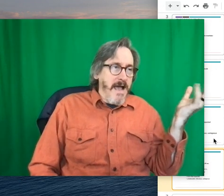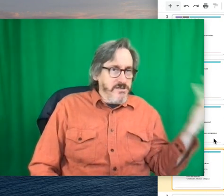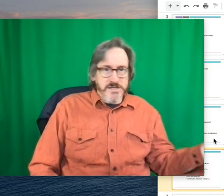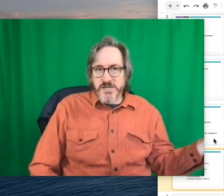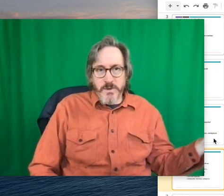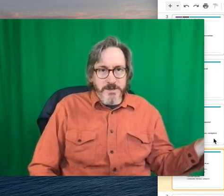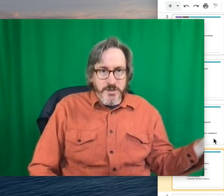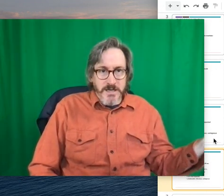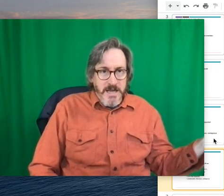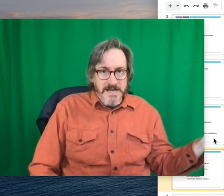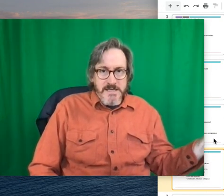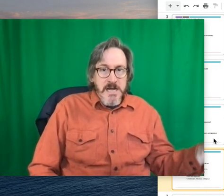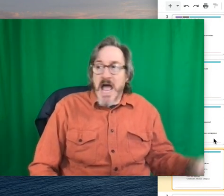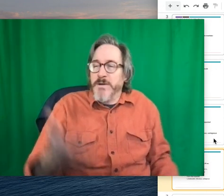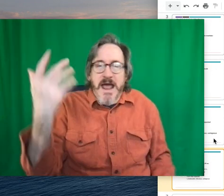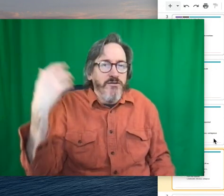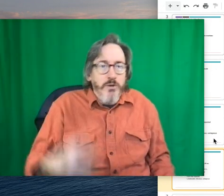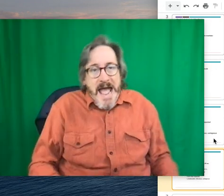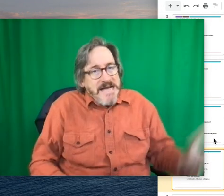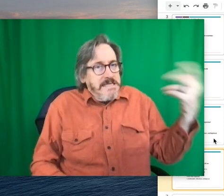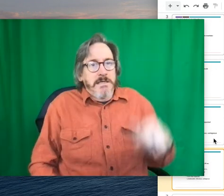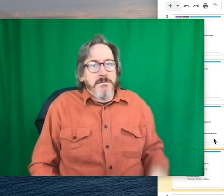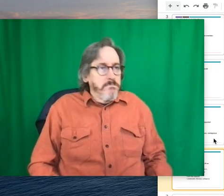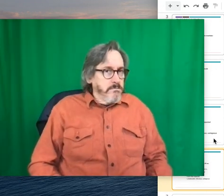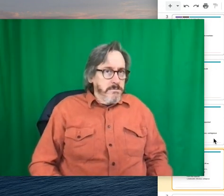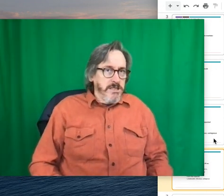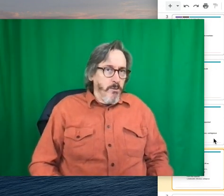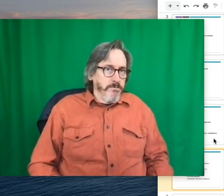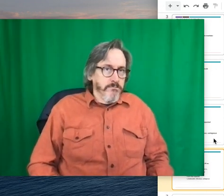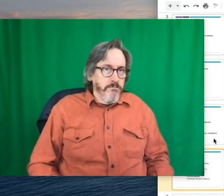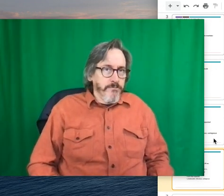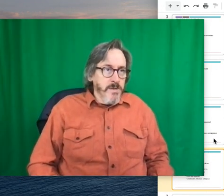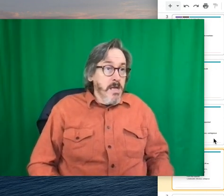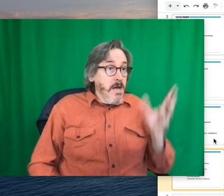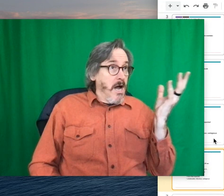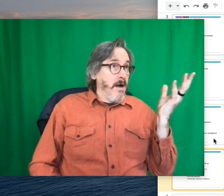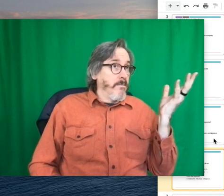simple exercise we would do in class. I would have you ask someone.